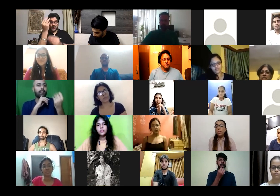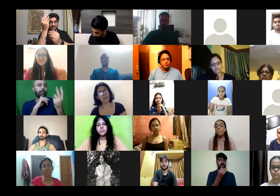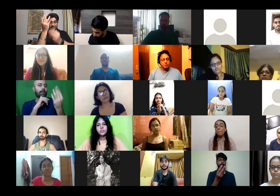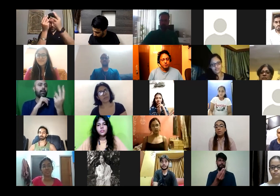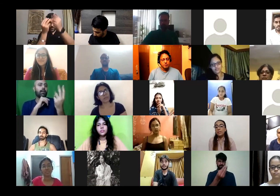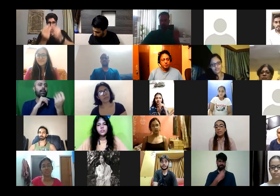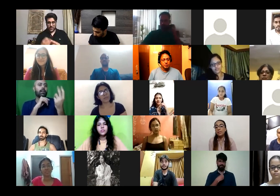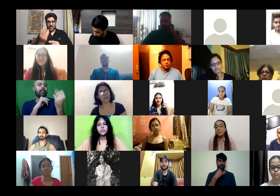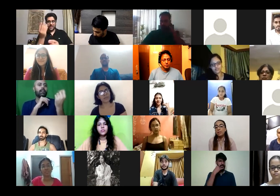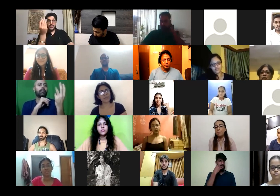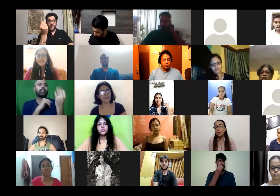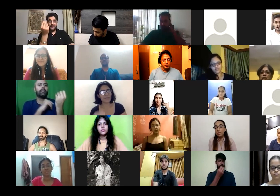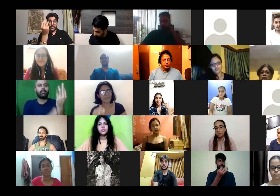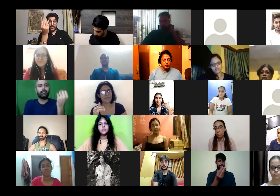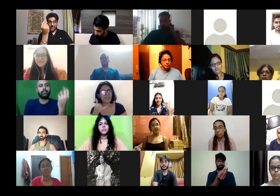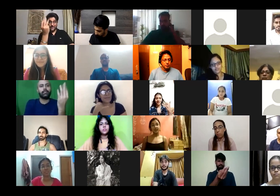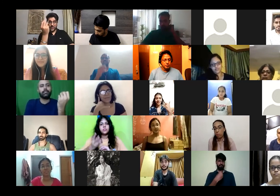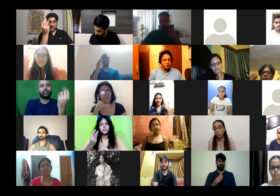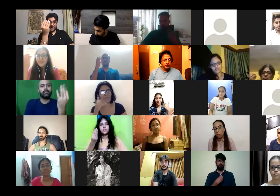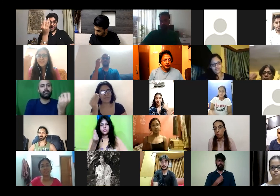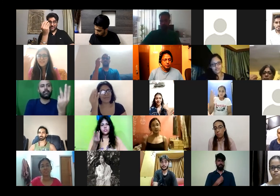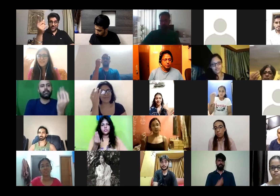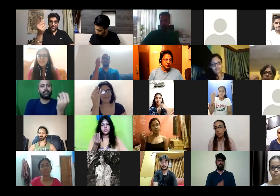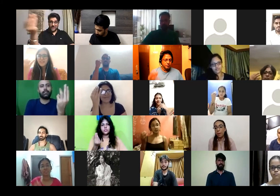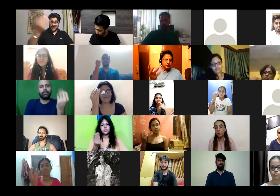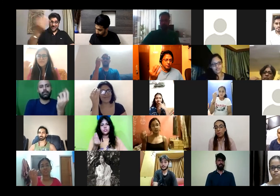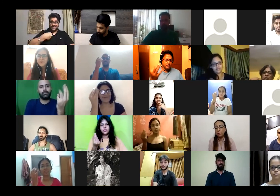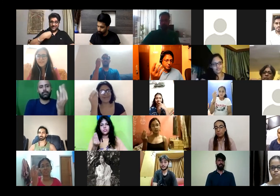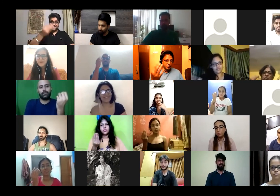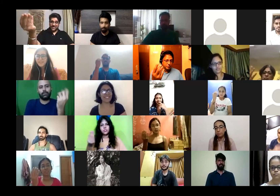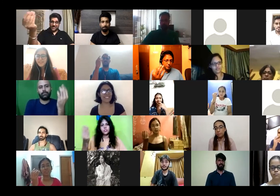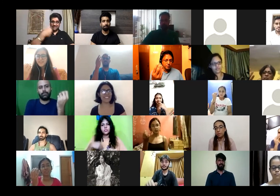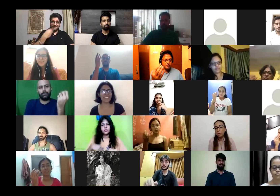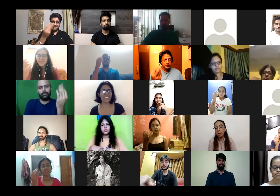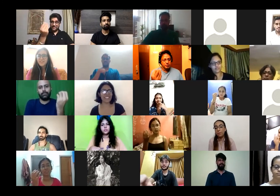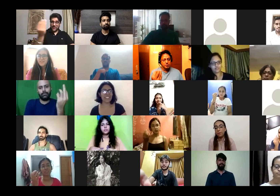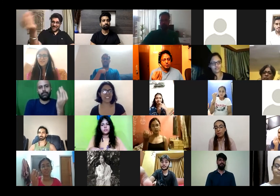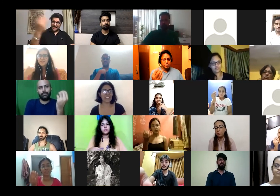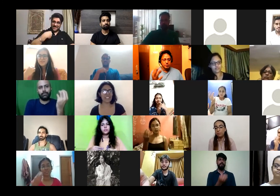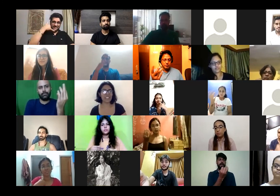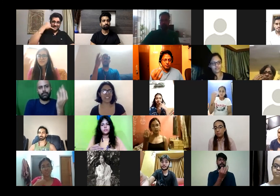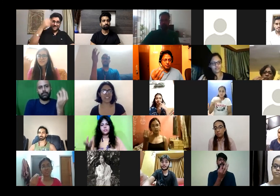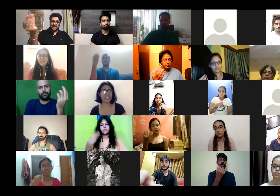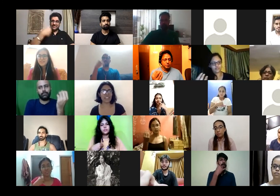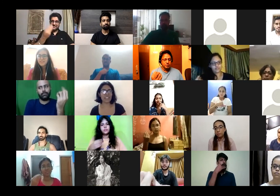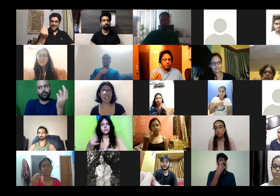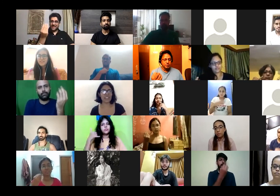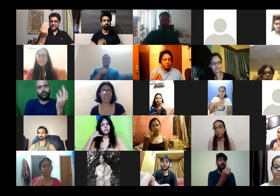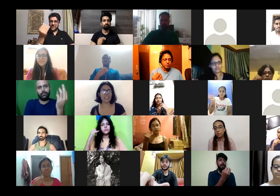Phone number. This is number. Number. Number, give.